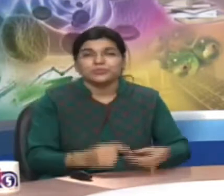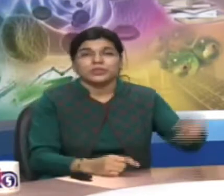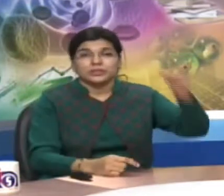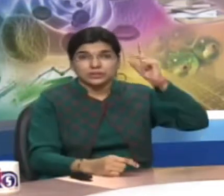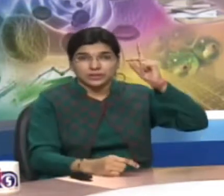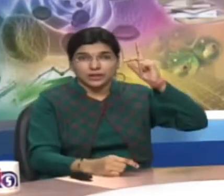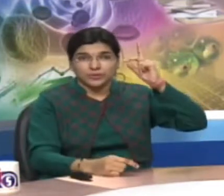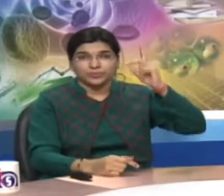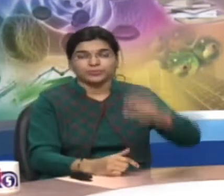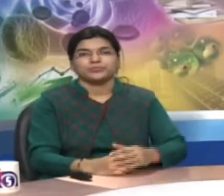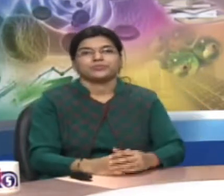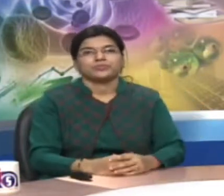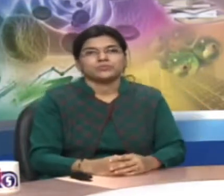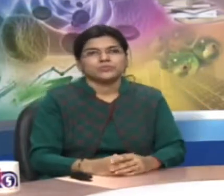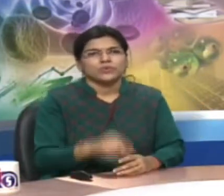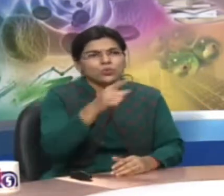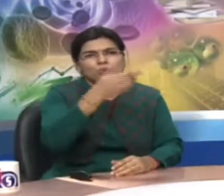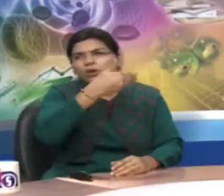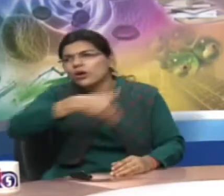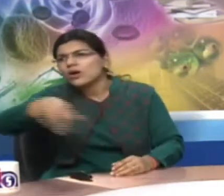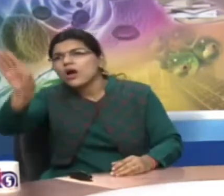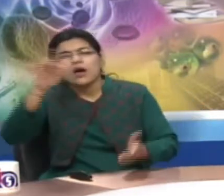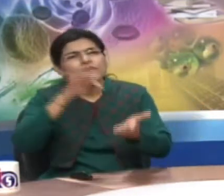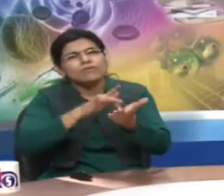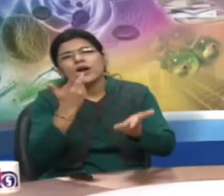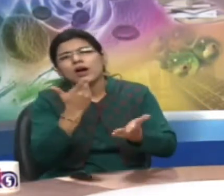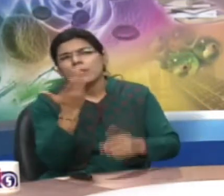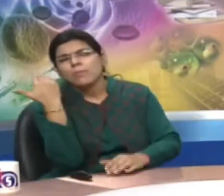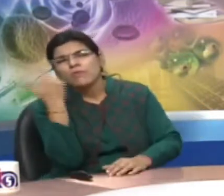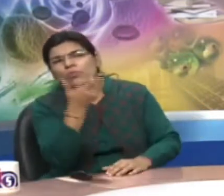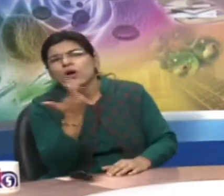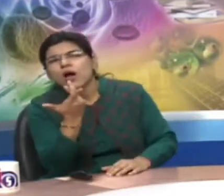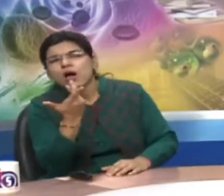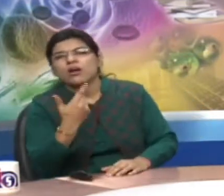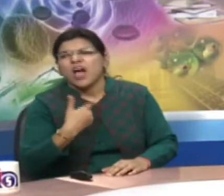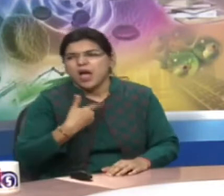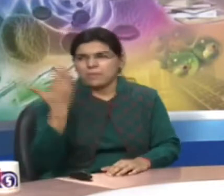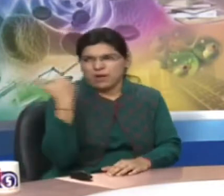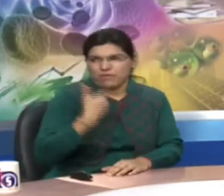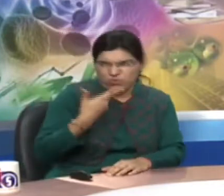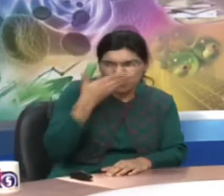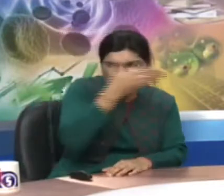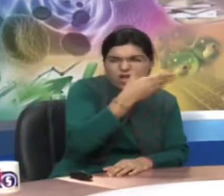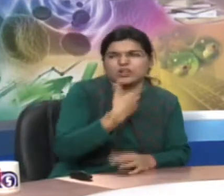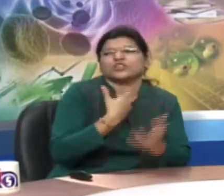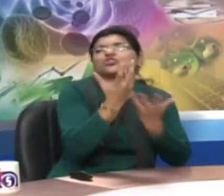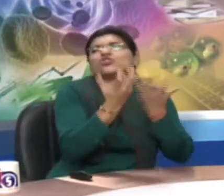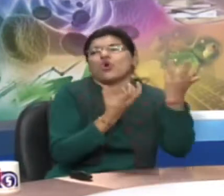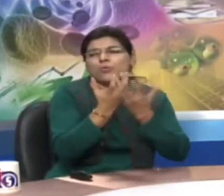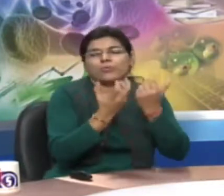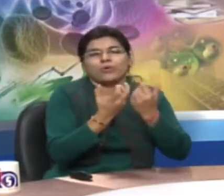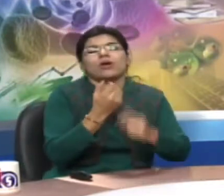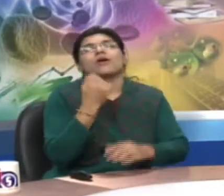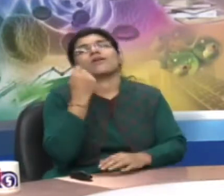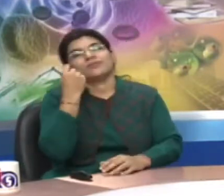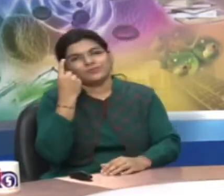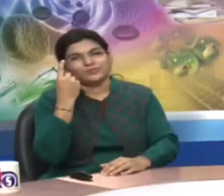in Bombay. Second is, where do we go? So I was going to this place or